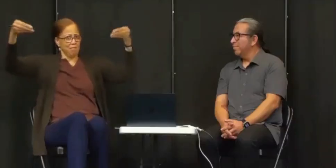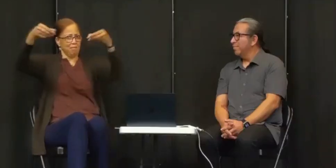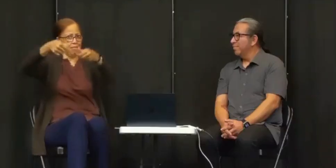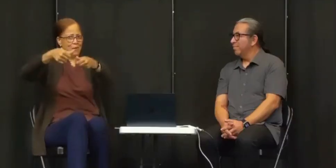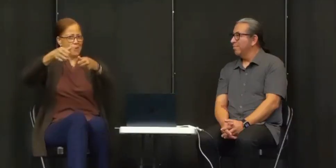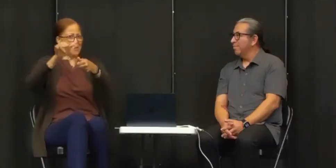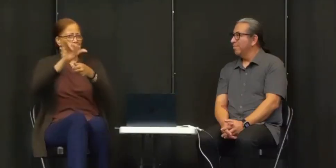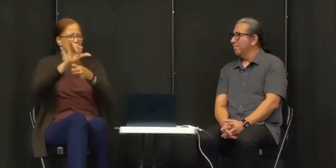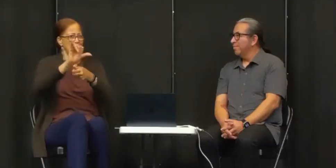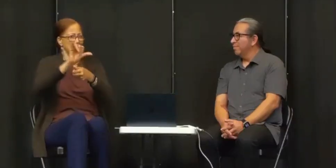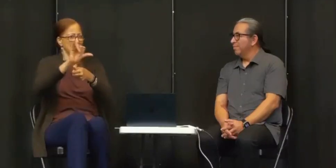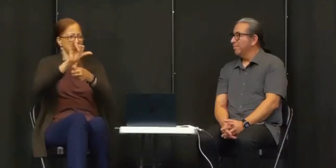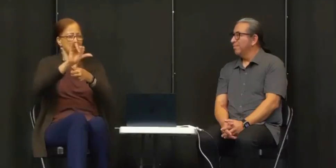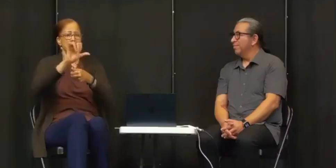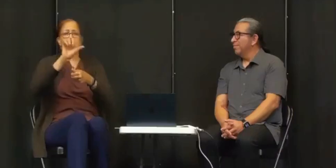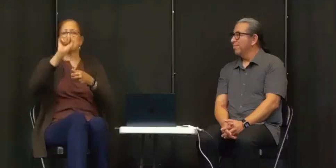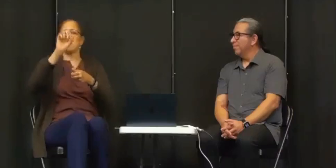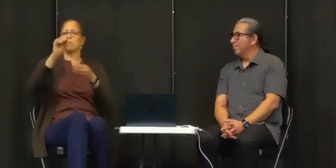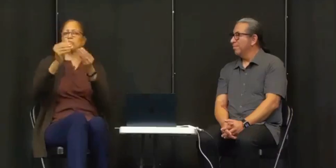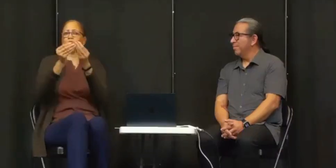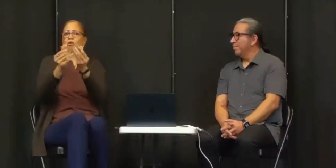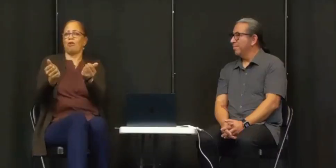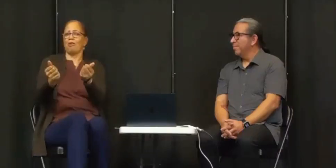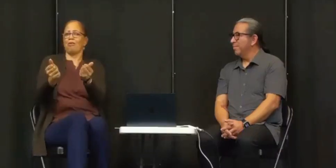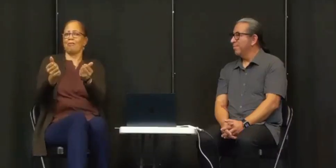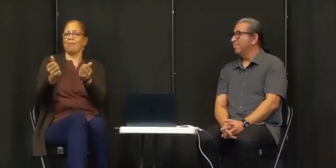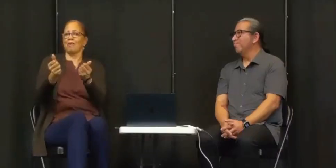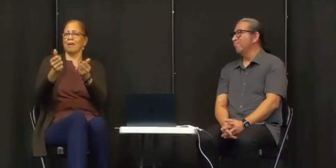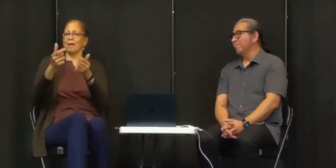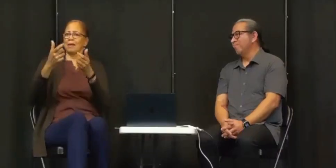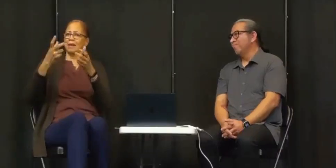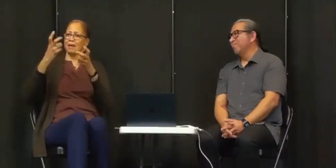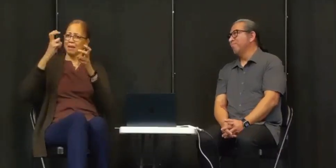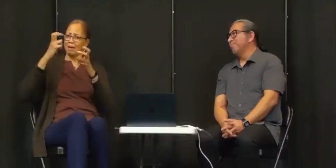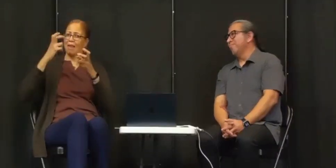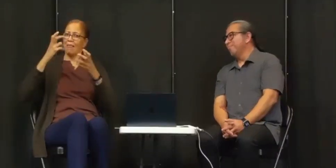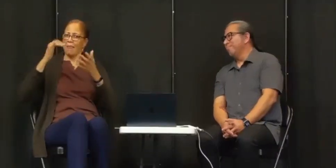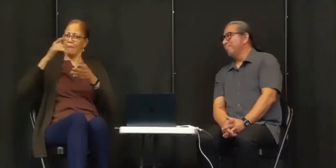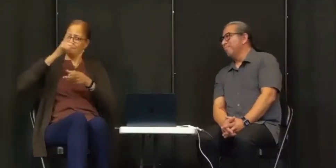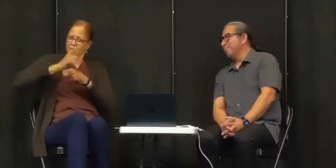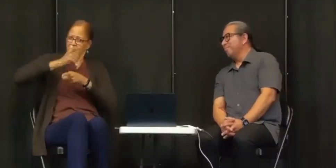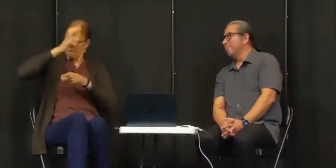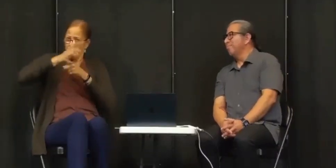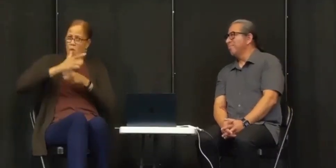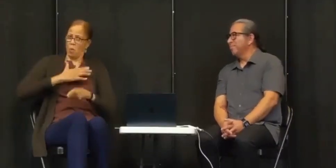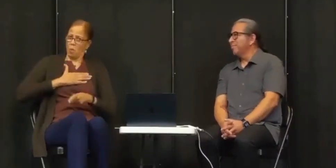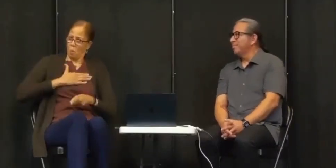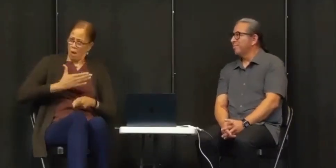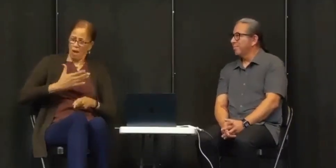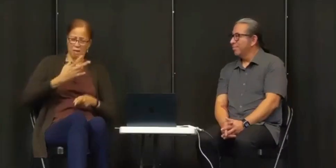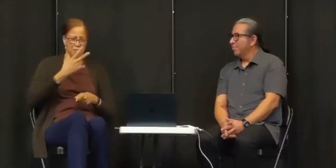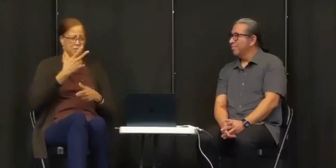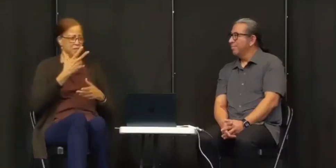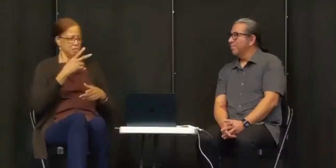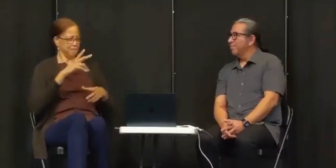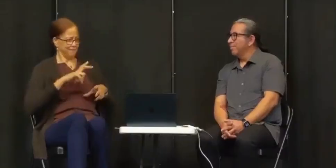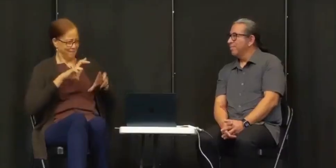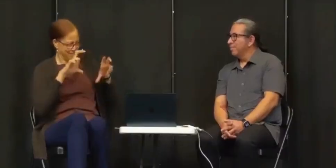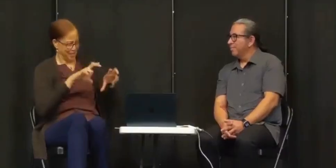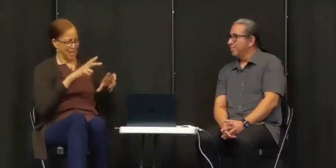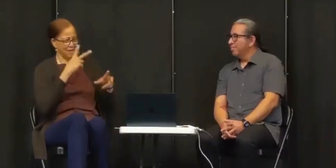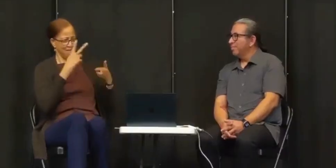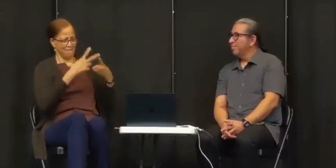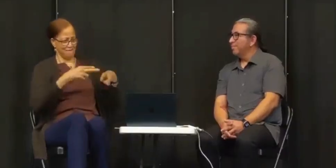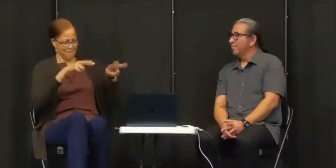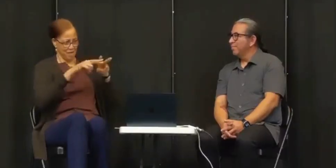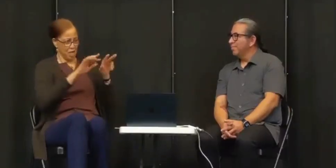this account, we have this money that we've all paid into. Is it cool if I pay for the interpreter out of this fund and let everybody know, like, okay, that's what's going to happen. And it's good